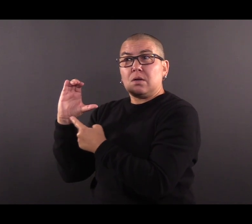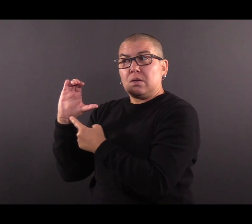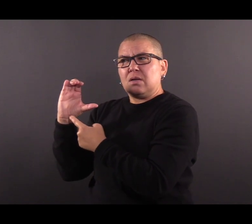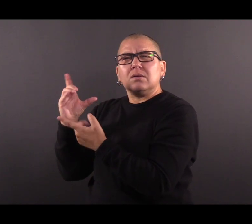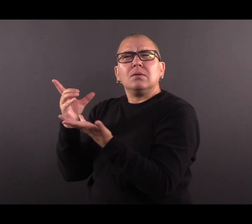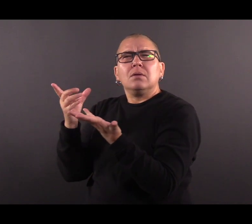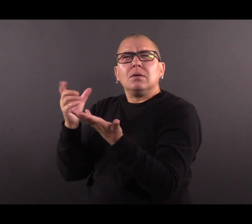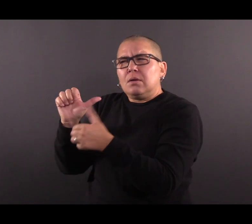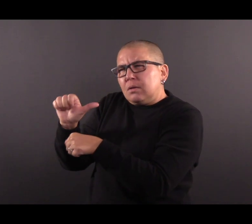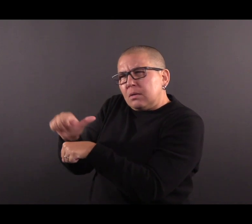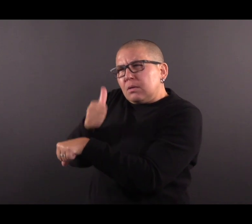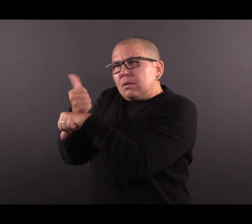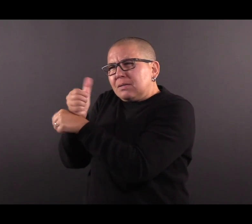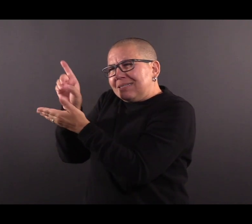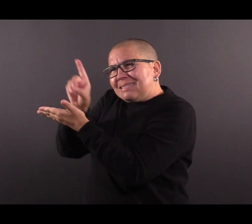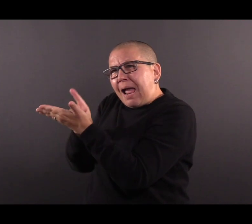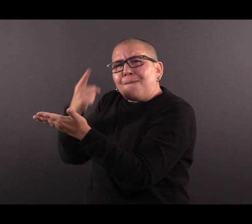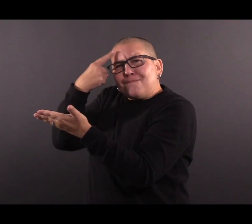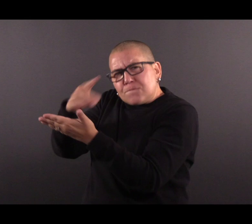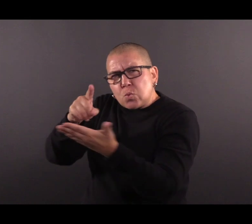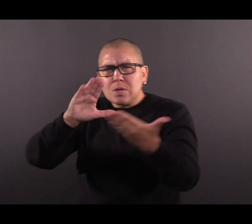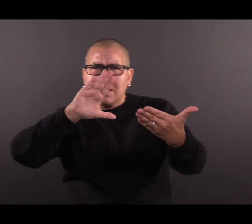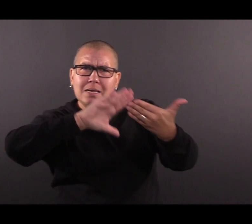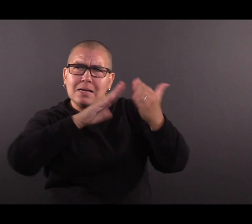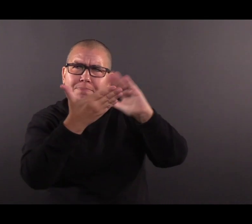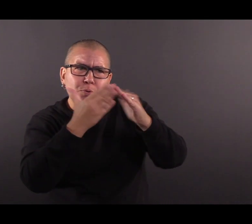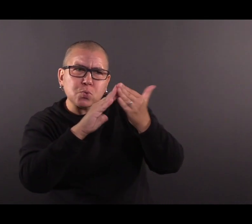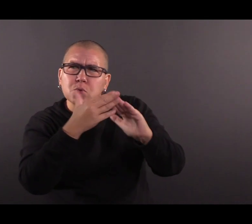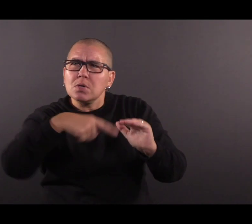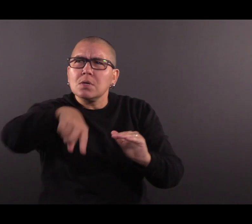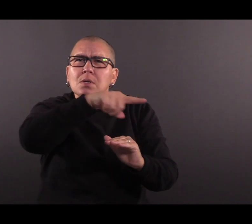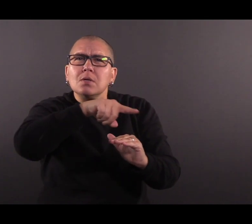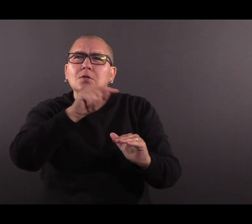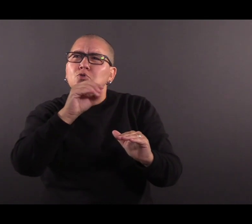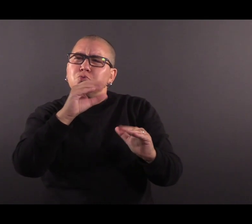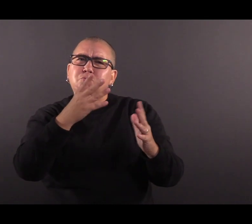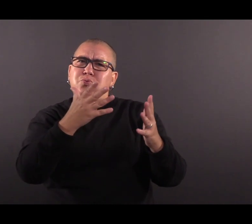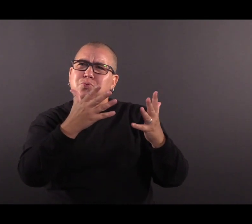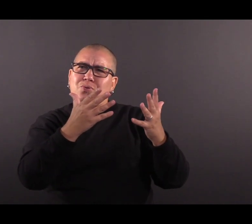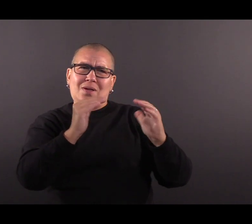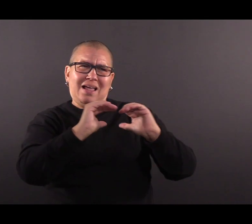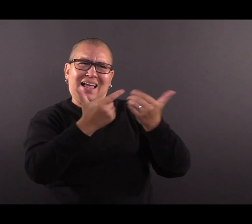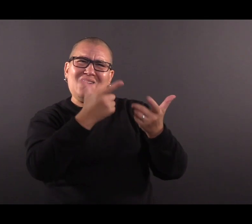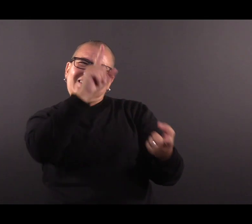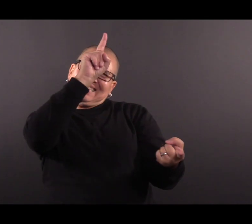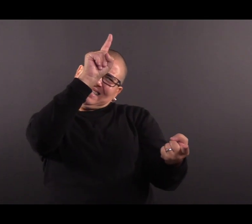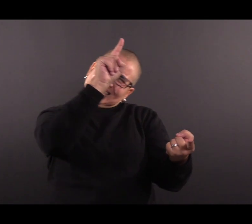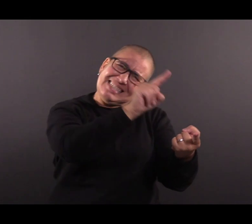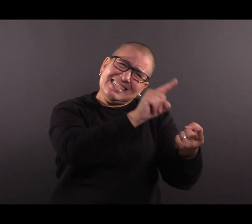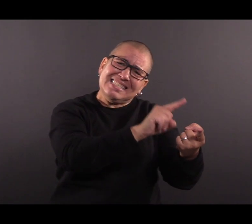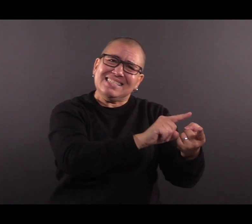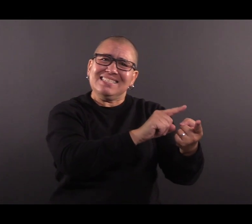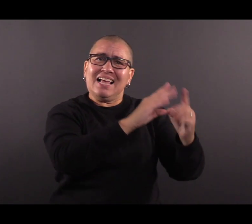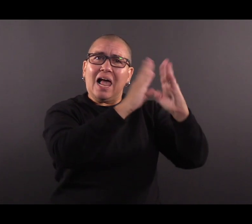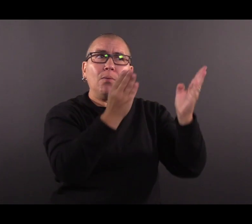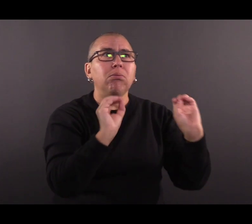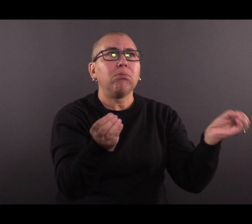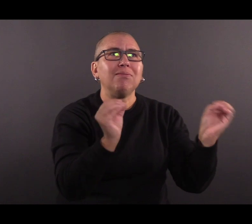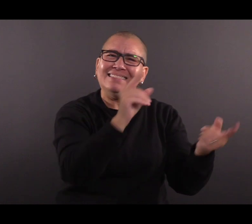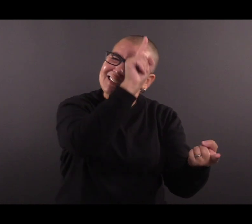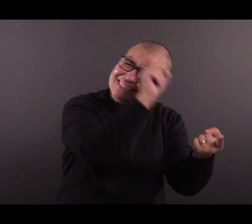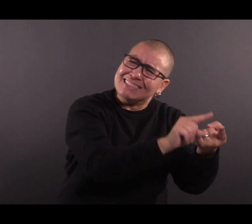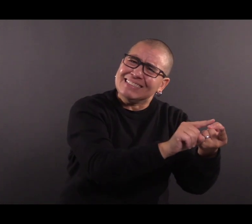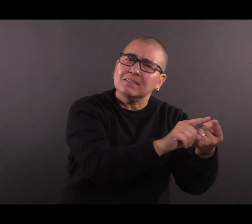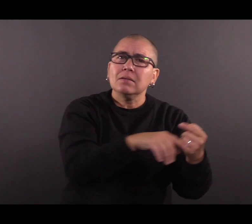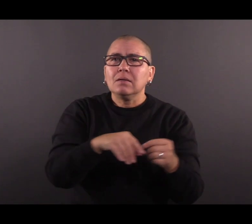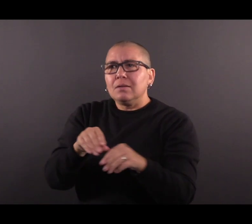promote community-wide commitment to the goal of ending houselessness. It promotes access to and affects